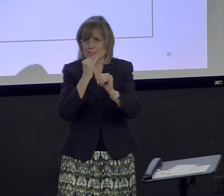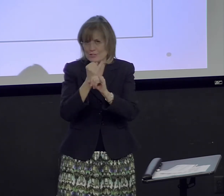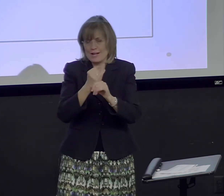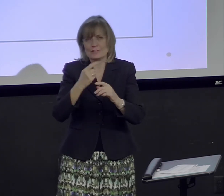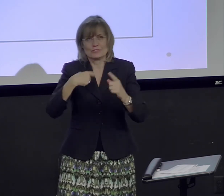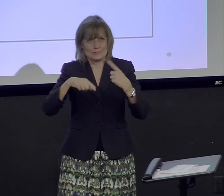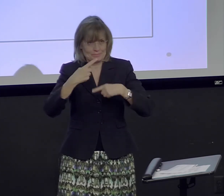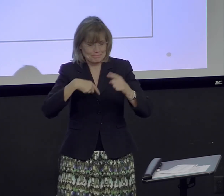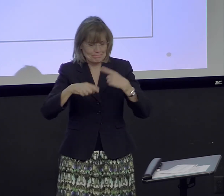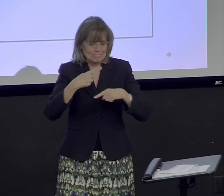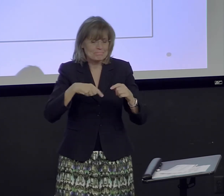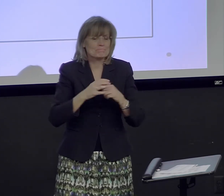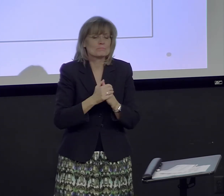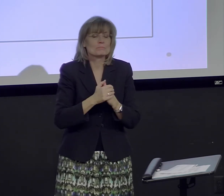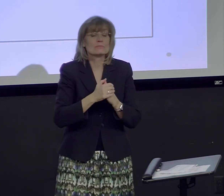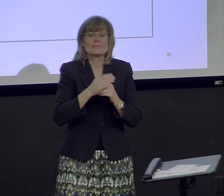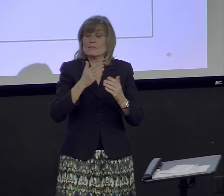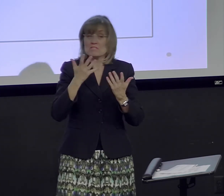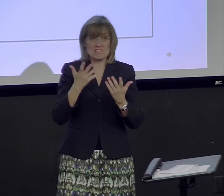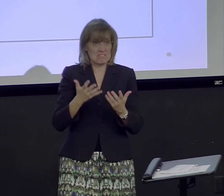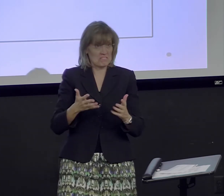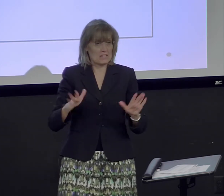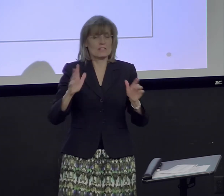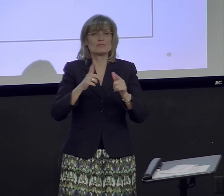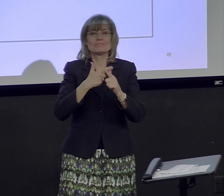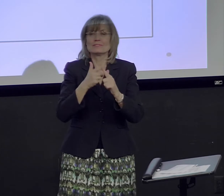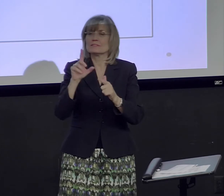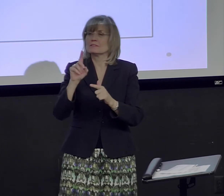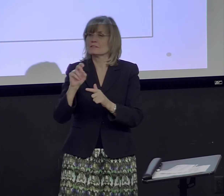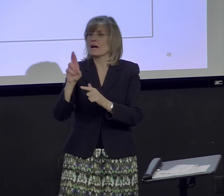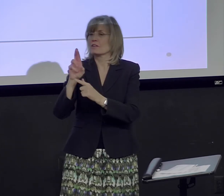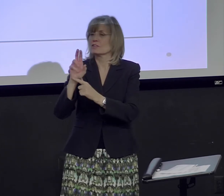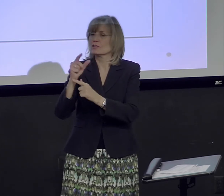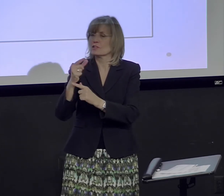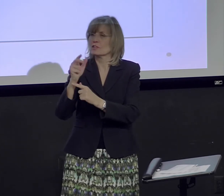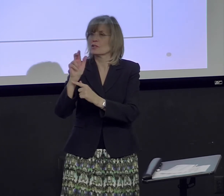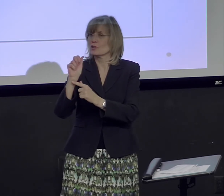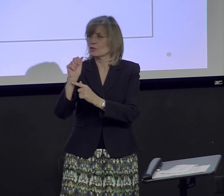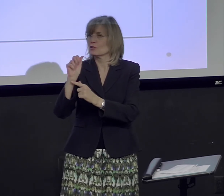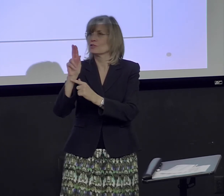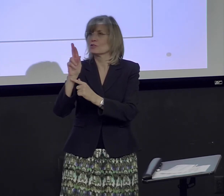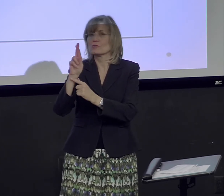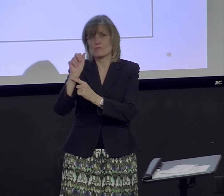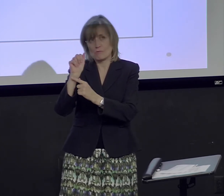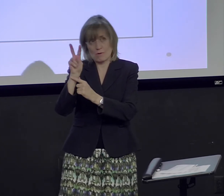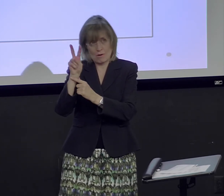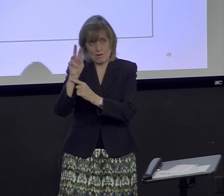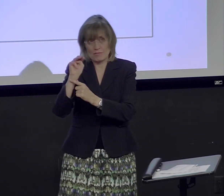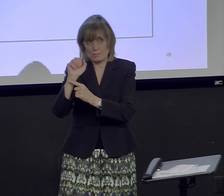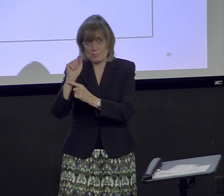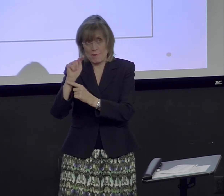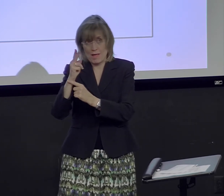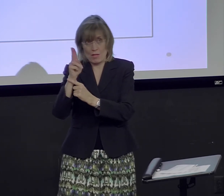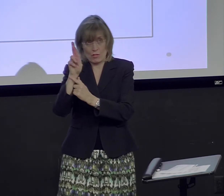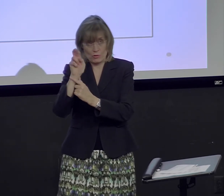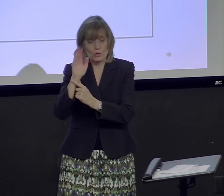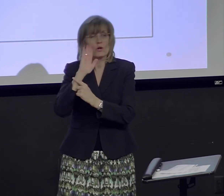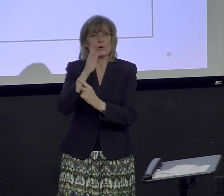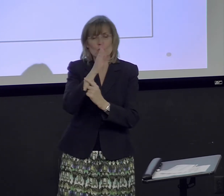her research on international sign, IS. And then we have Dr. Gaurav Mather, who